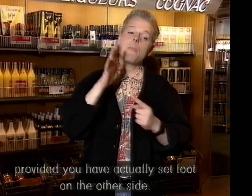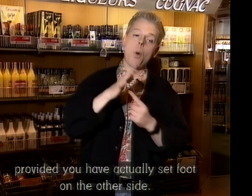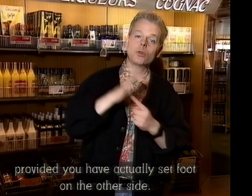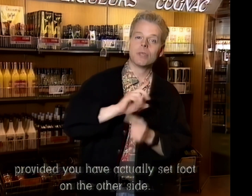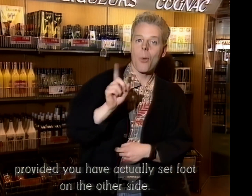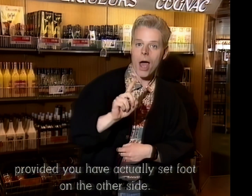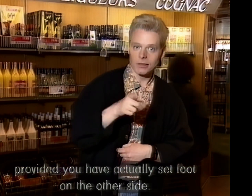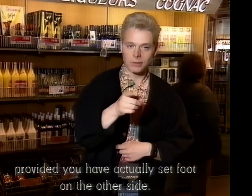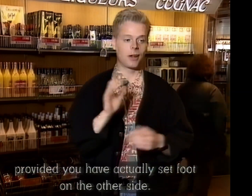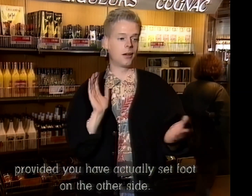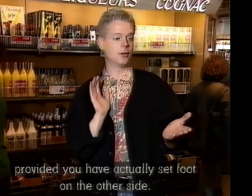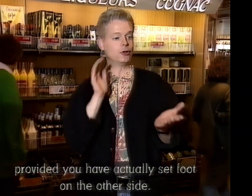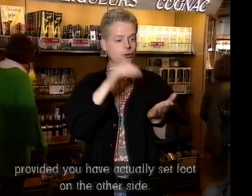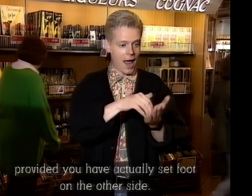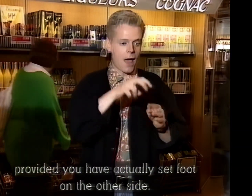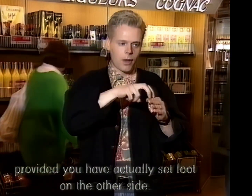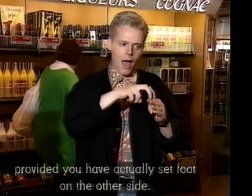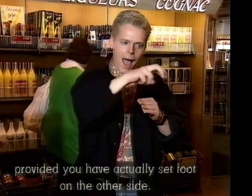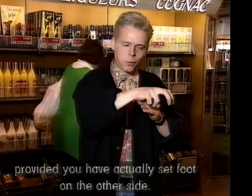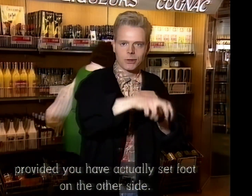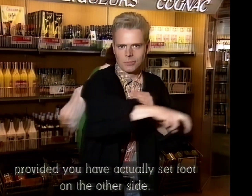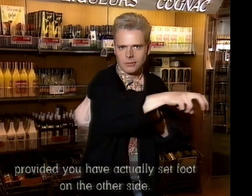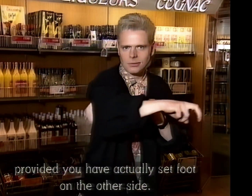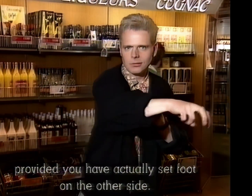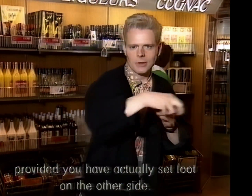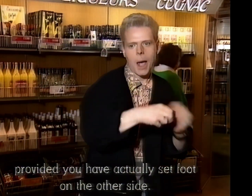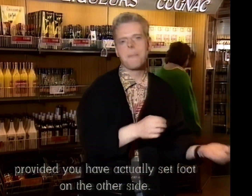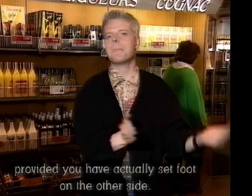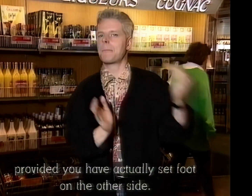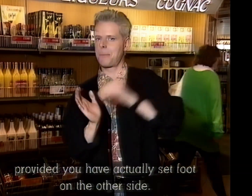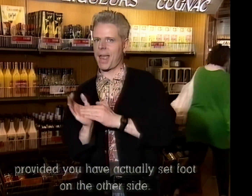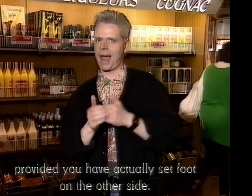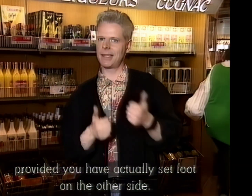provided you have actually set foot on the other side.